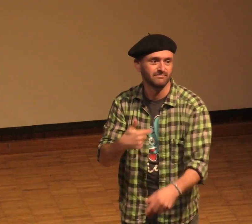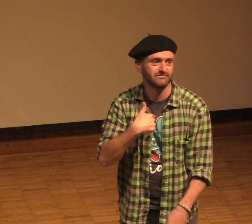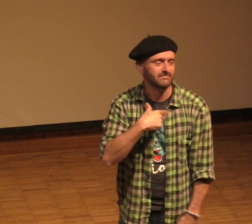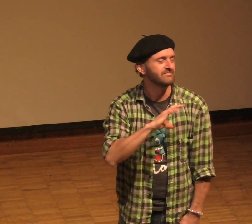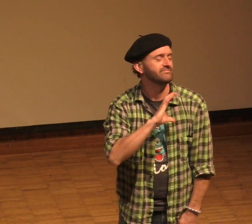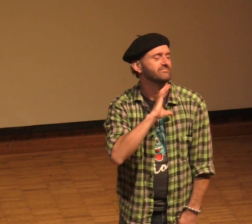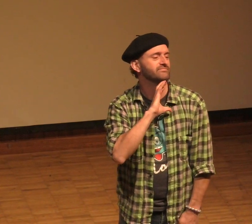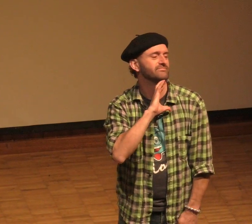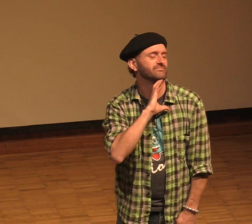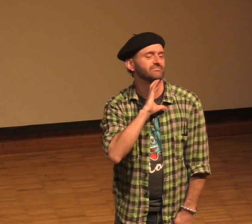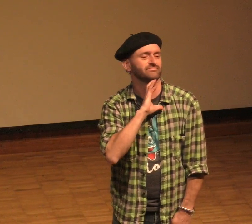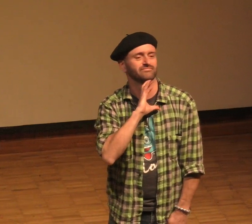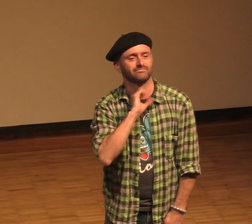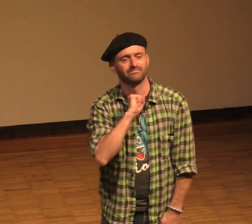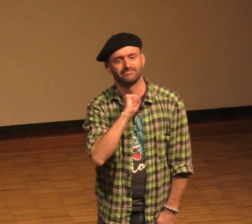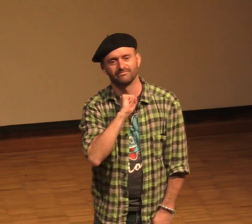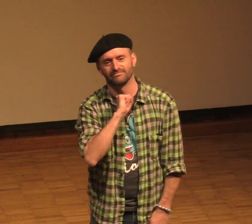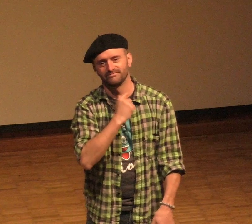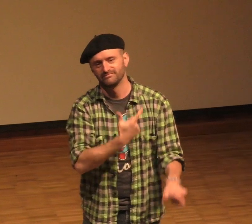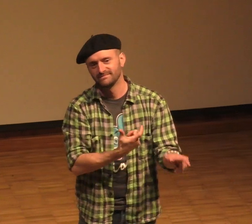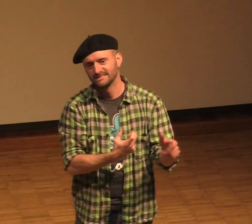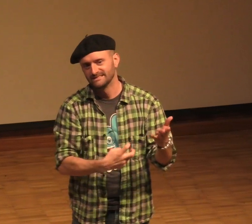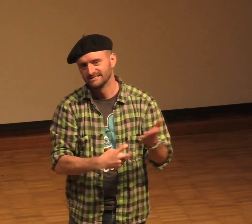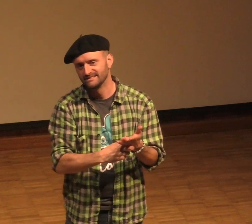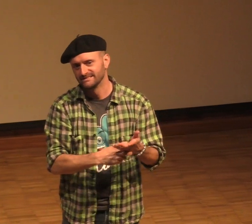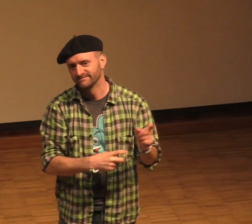Like, oops, the police pulled me over. Oh, crap.